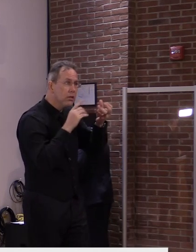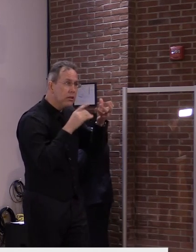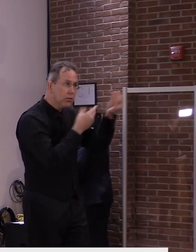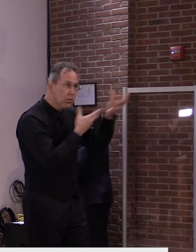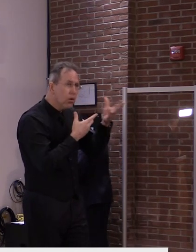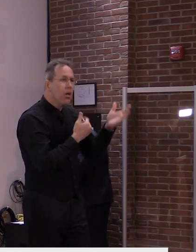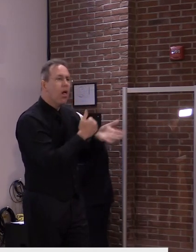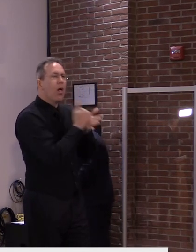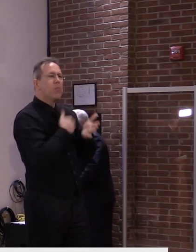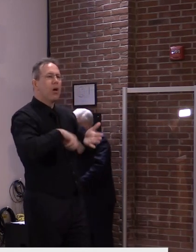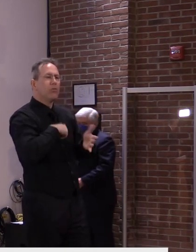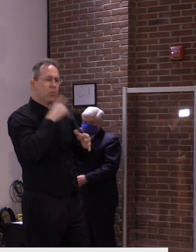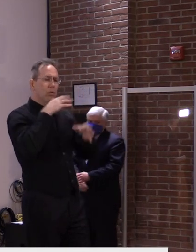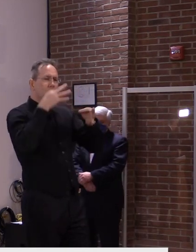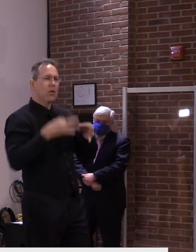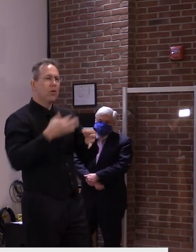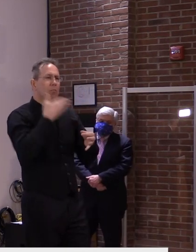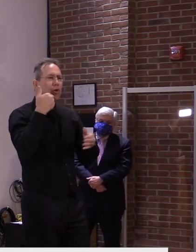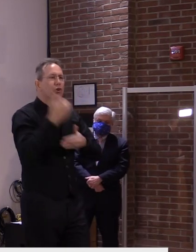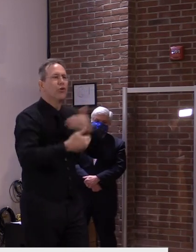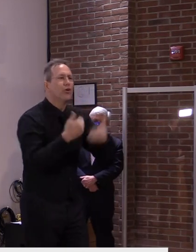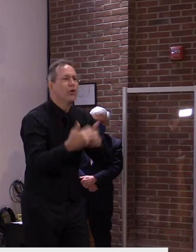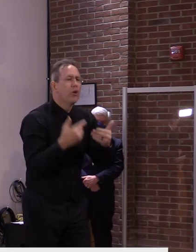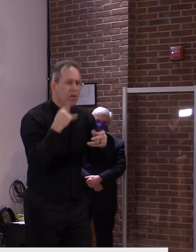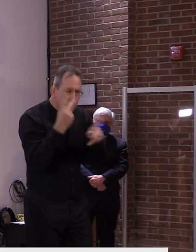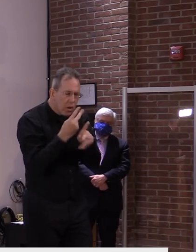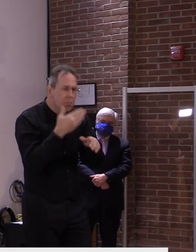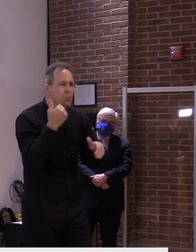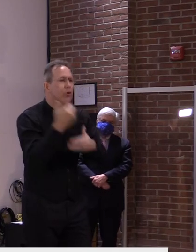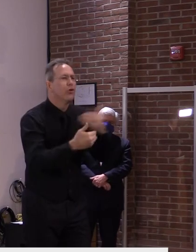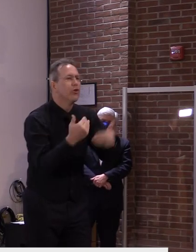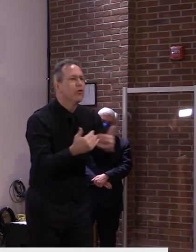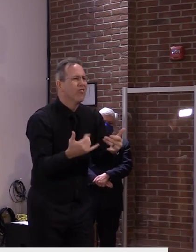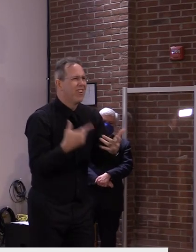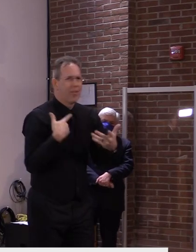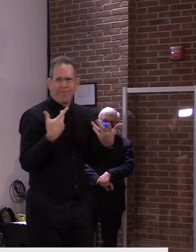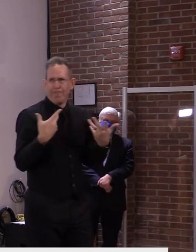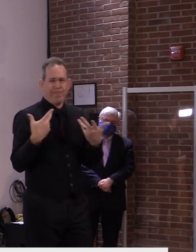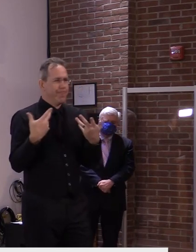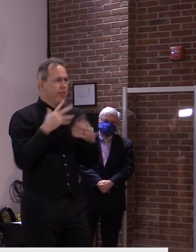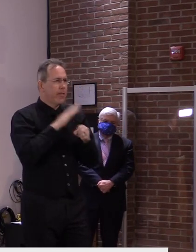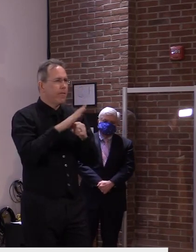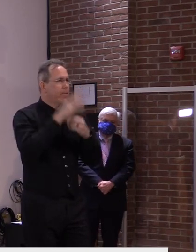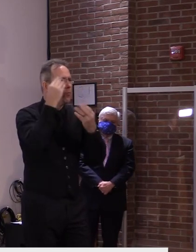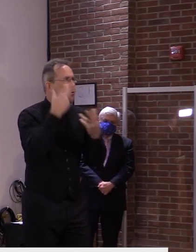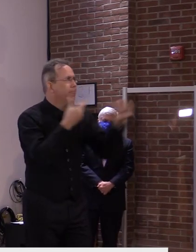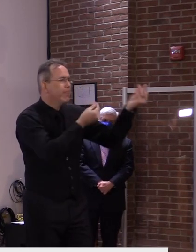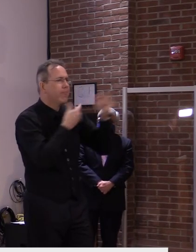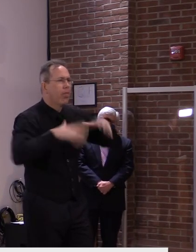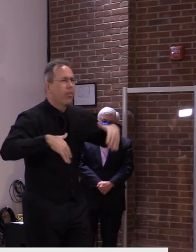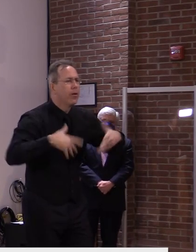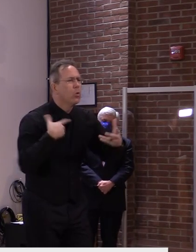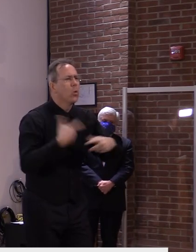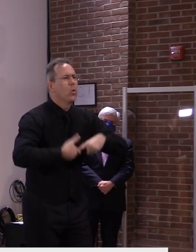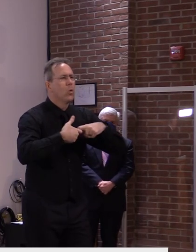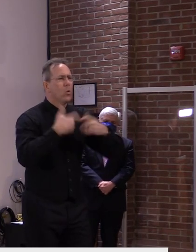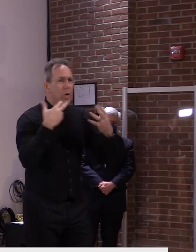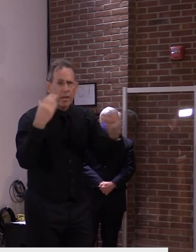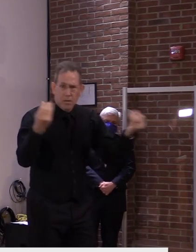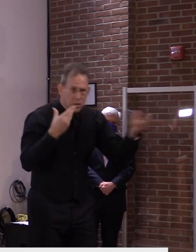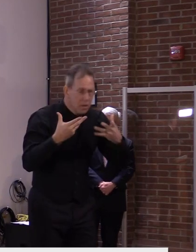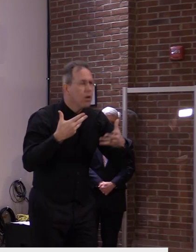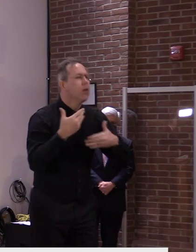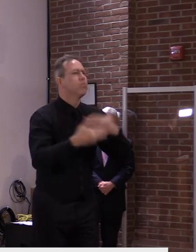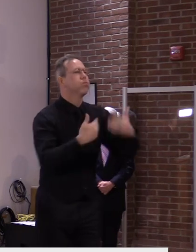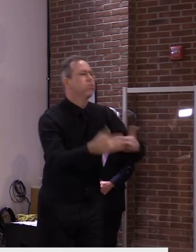But we're incredibly sensitive and understanding of the challenges that they're in and the need for